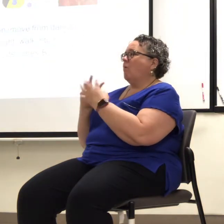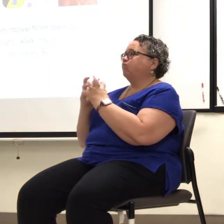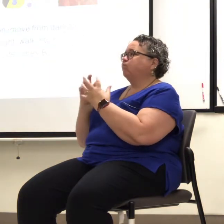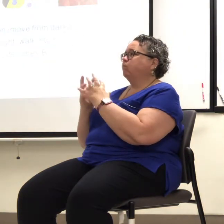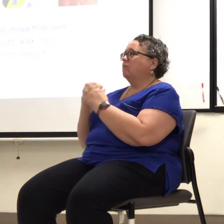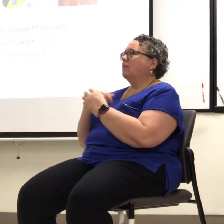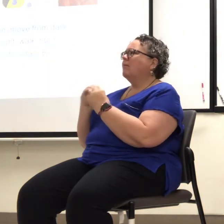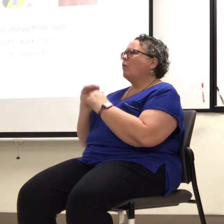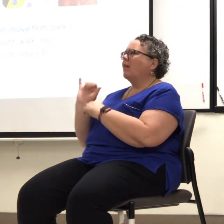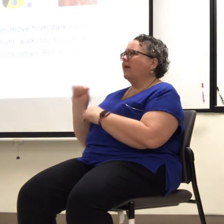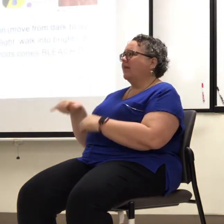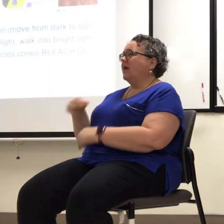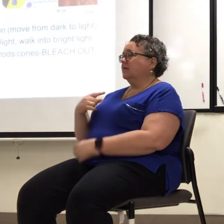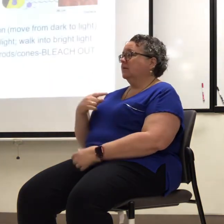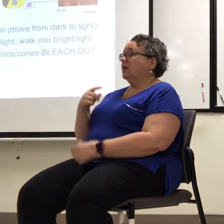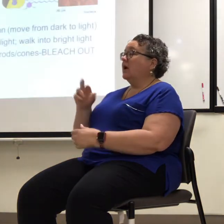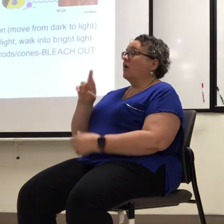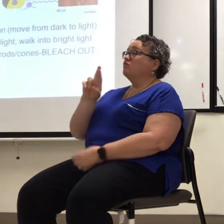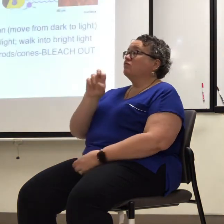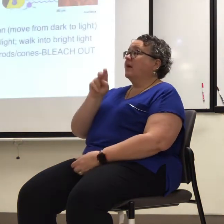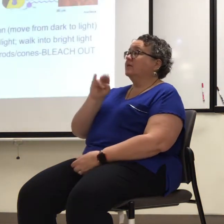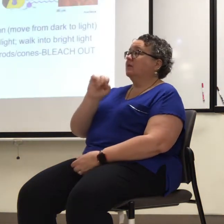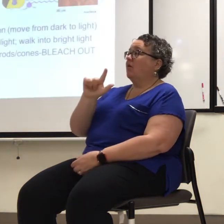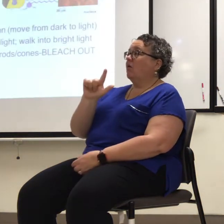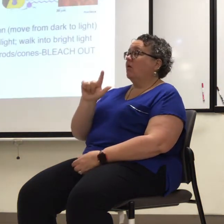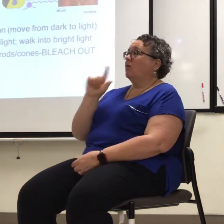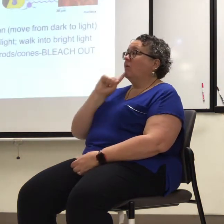More or less like that. And then retinal was the